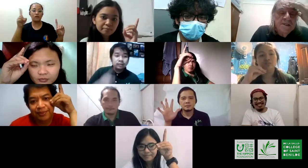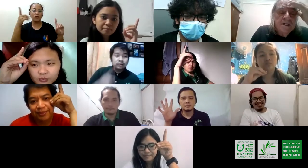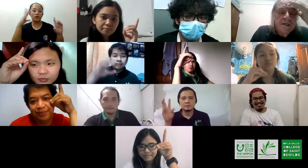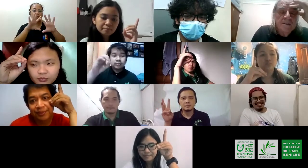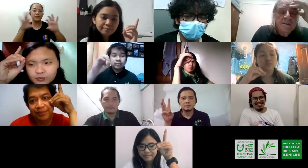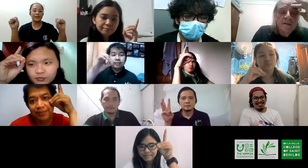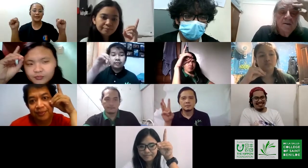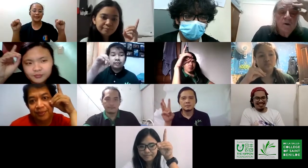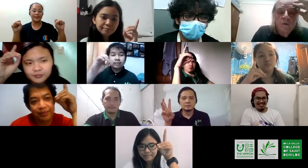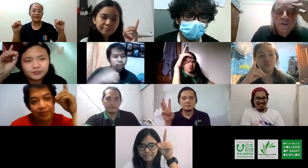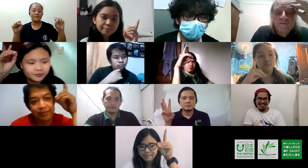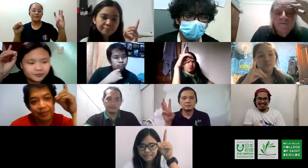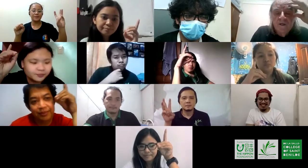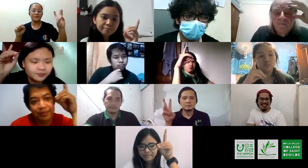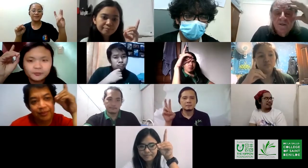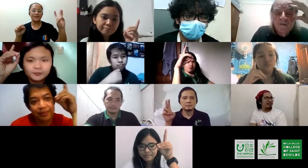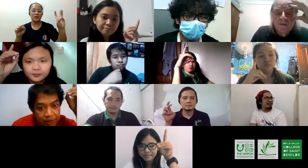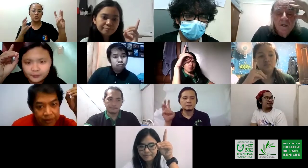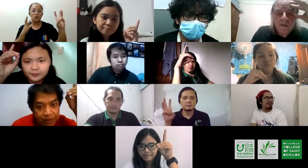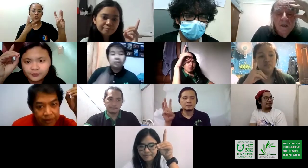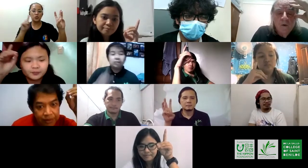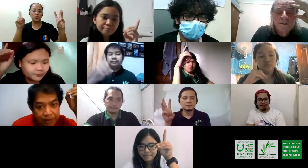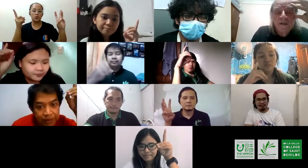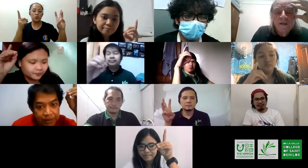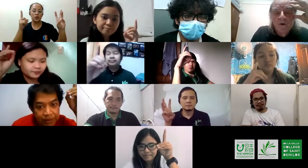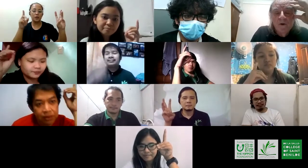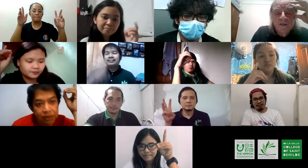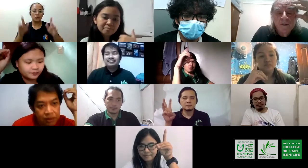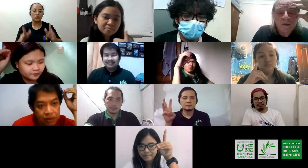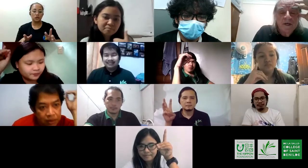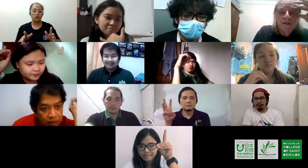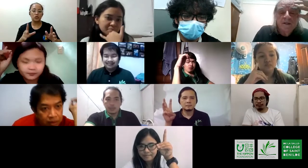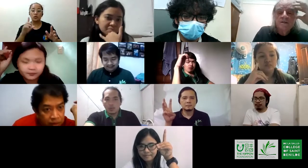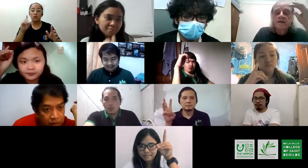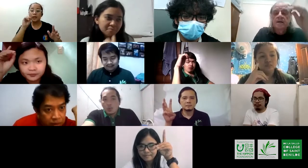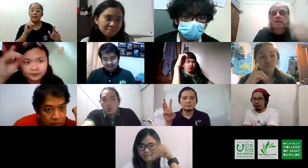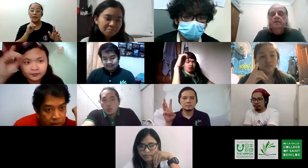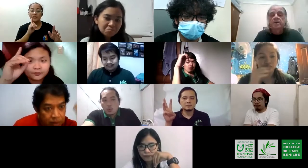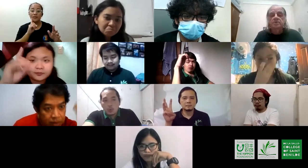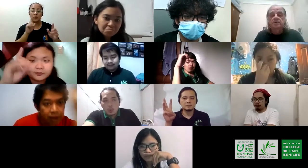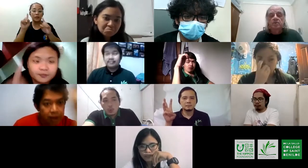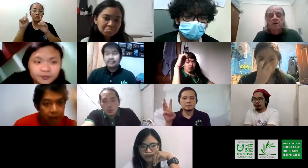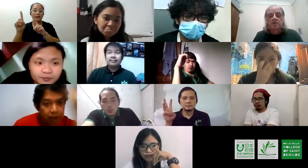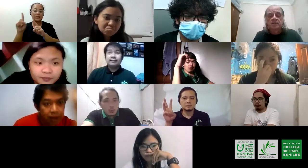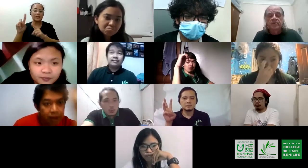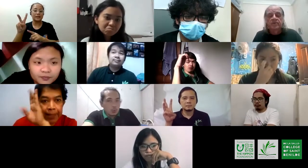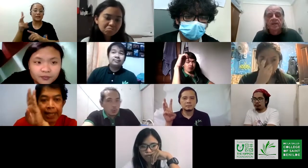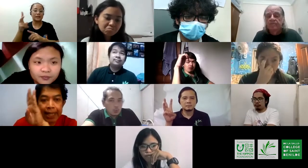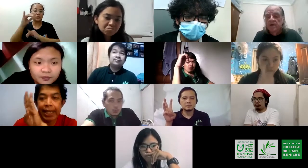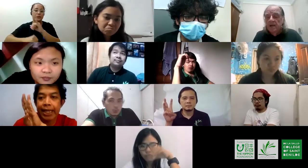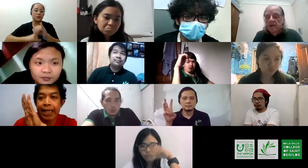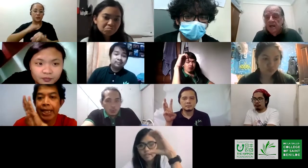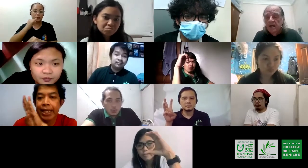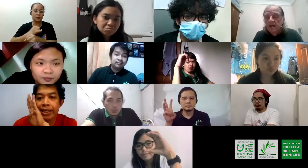McGregor. I see C and D. D. McGregor was the